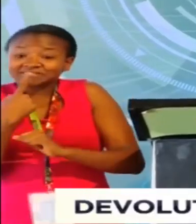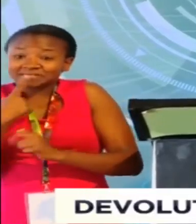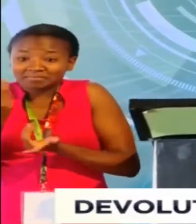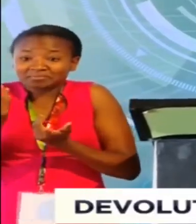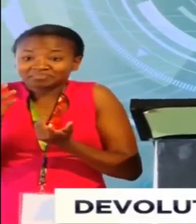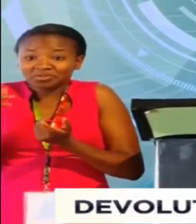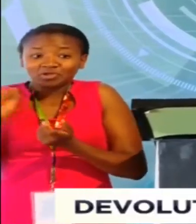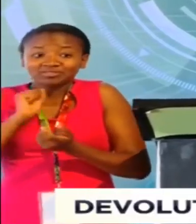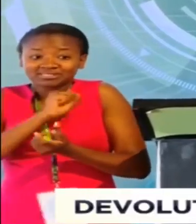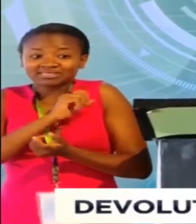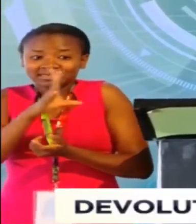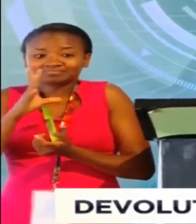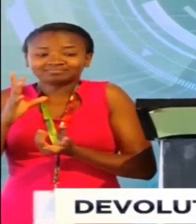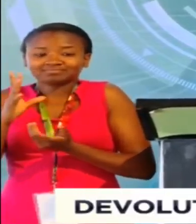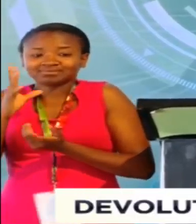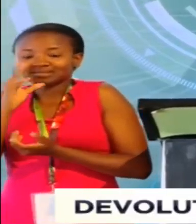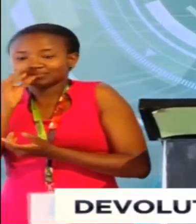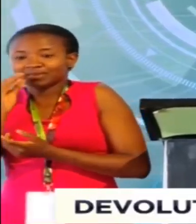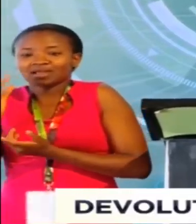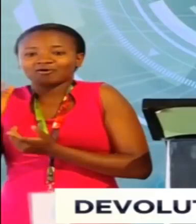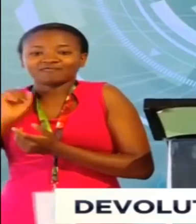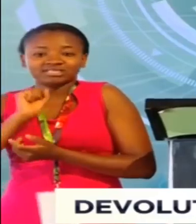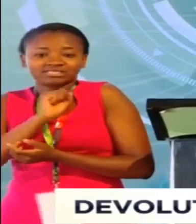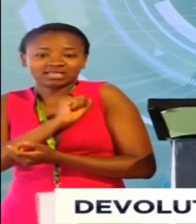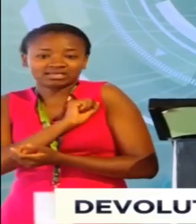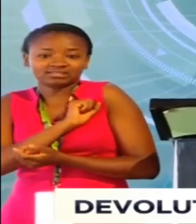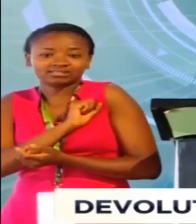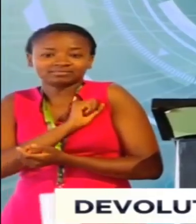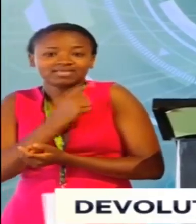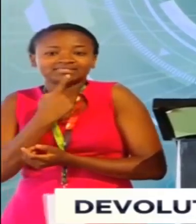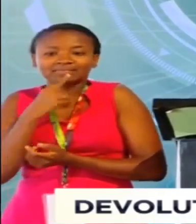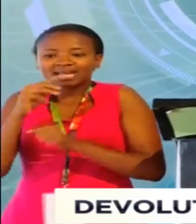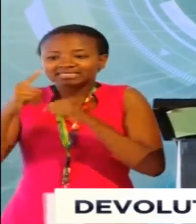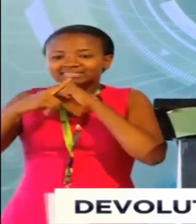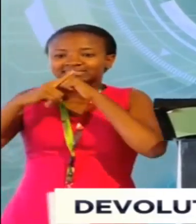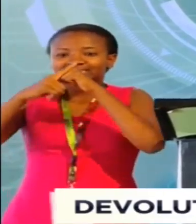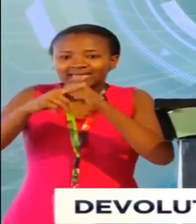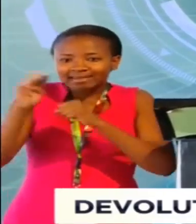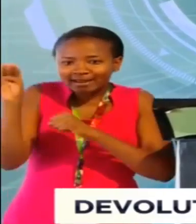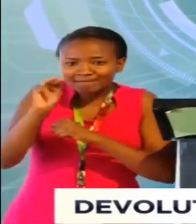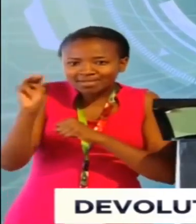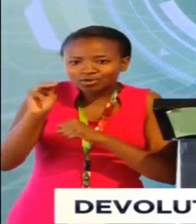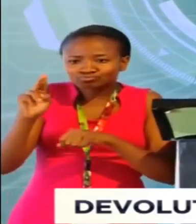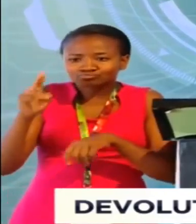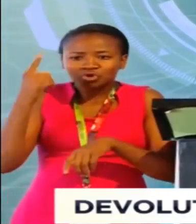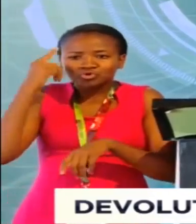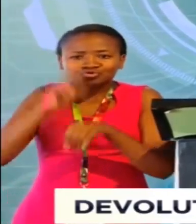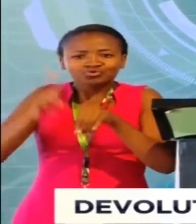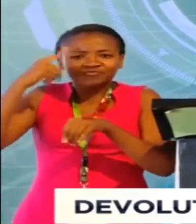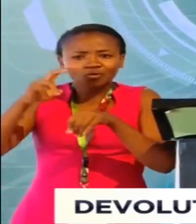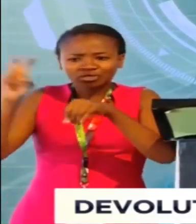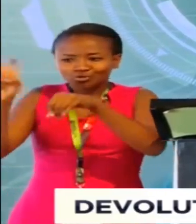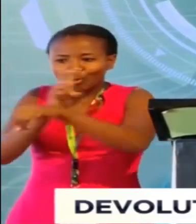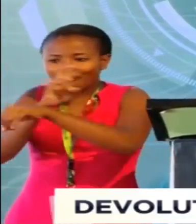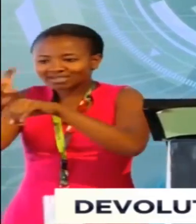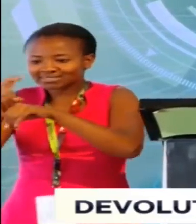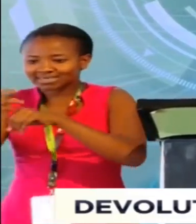senator au speaker wa senator amesema, you use 600 million to oversight 800